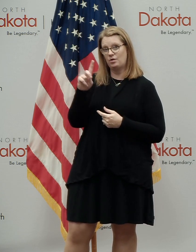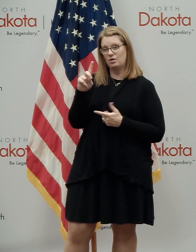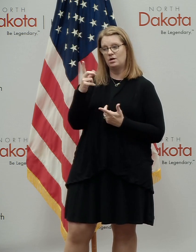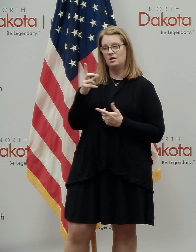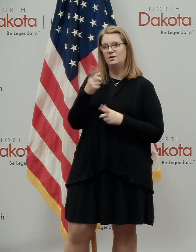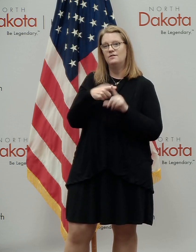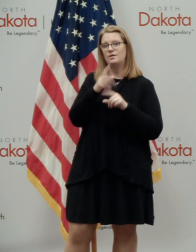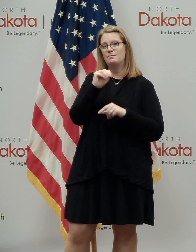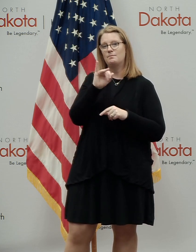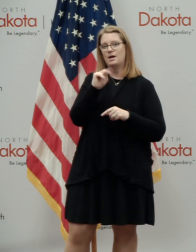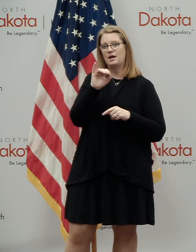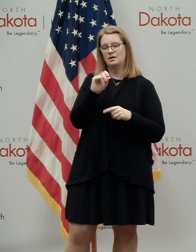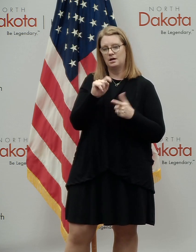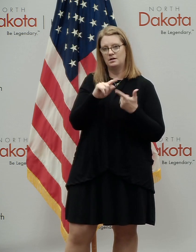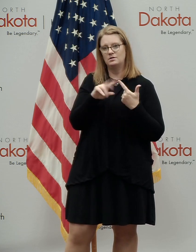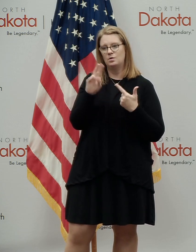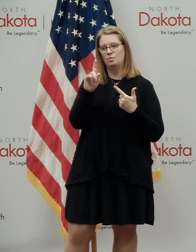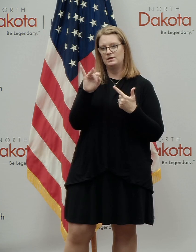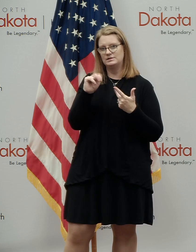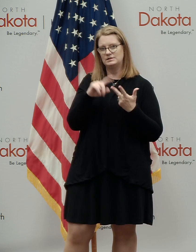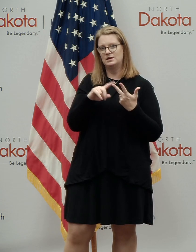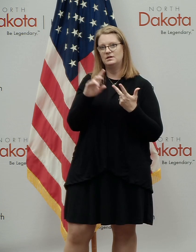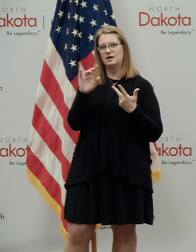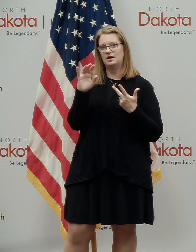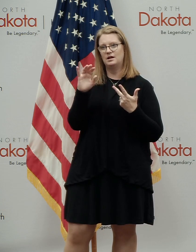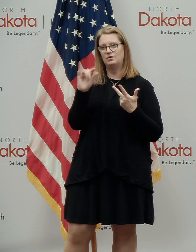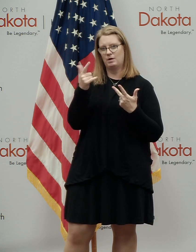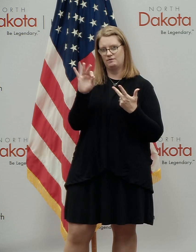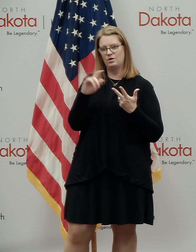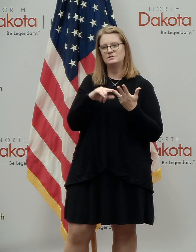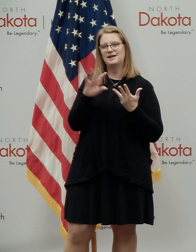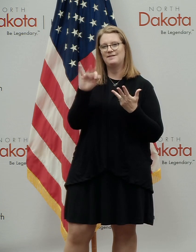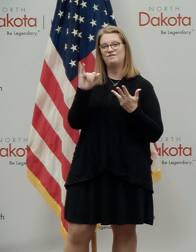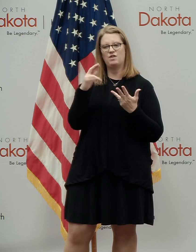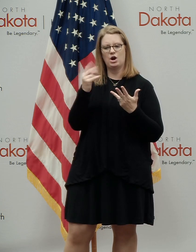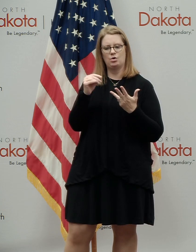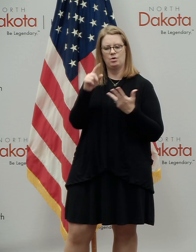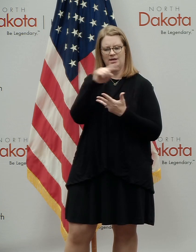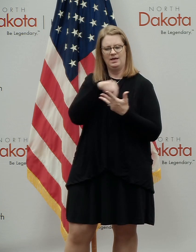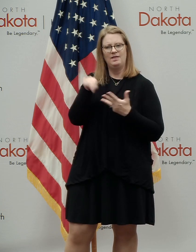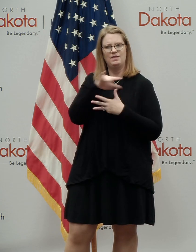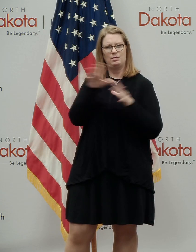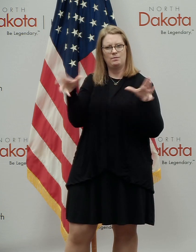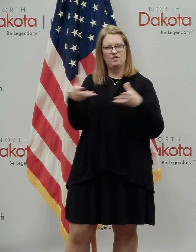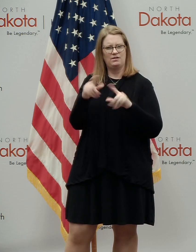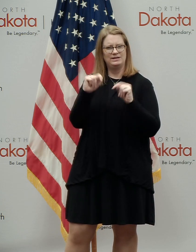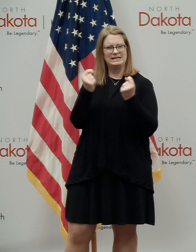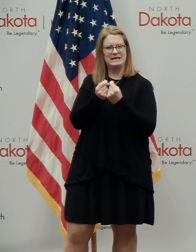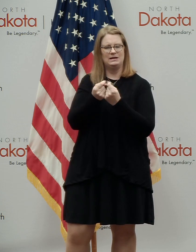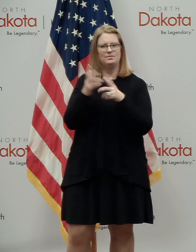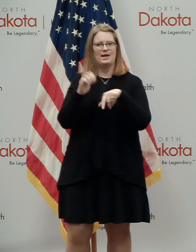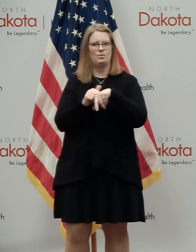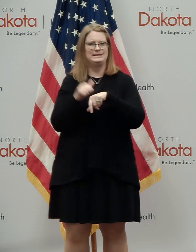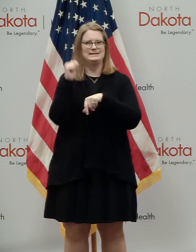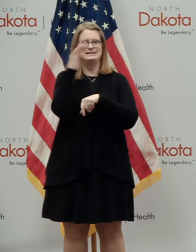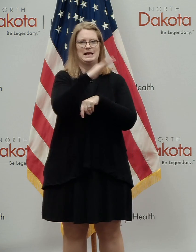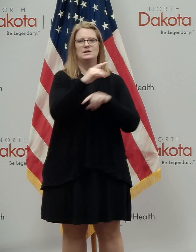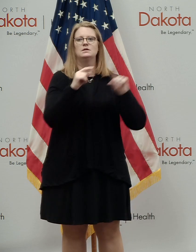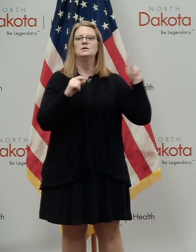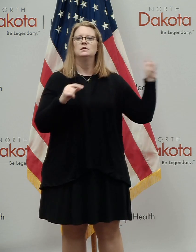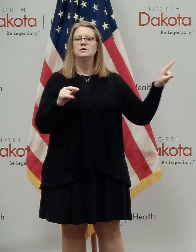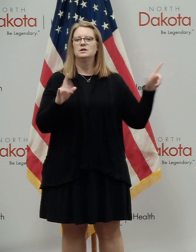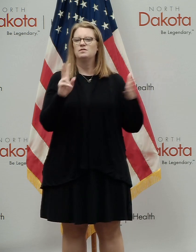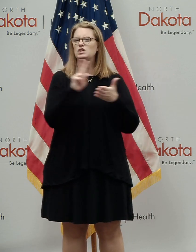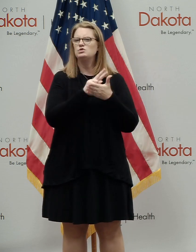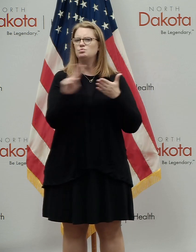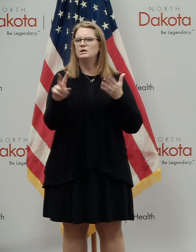hailed from Minot, Williston, Grand Forks, and Fargo, who had volunteered, but were part of a team that was deployed for